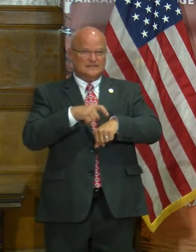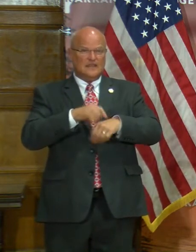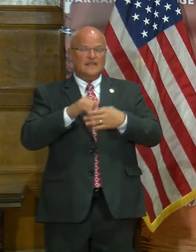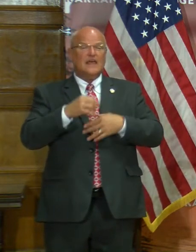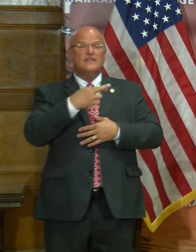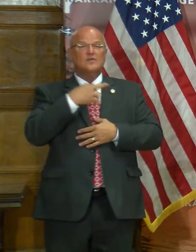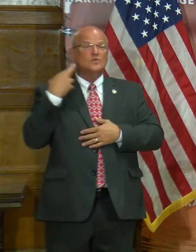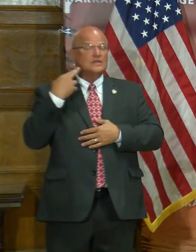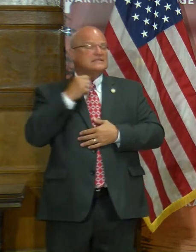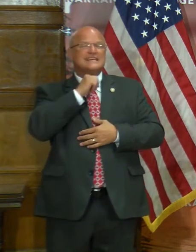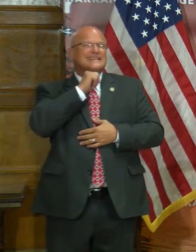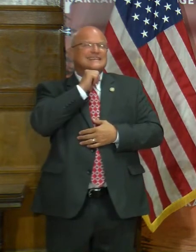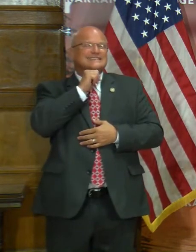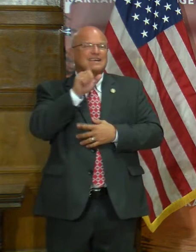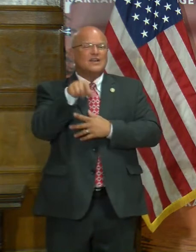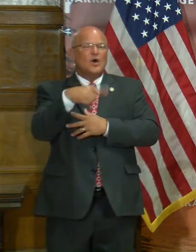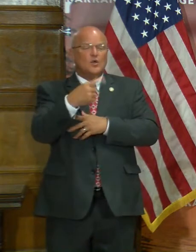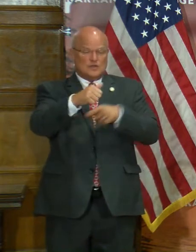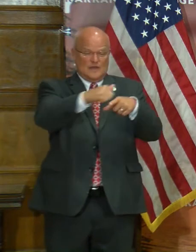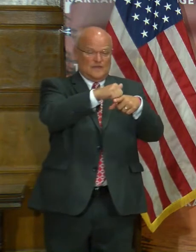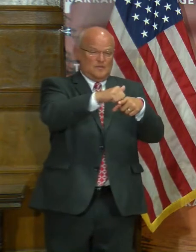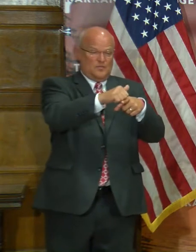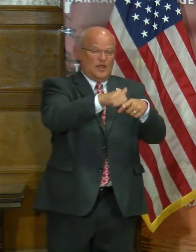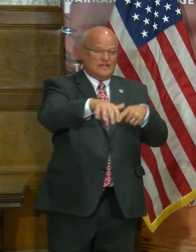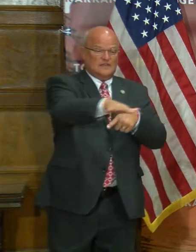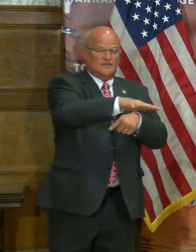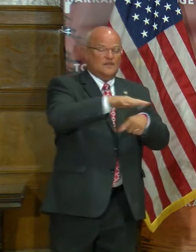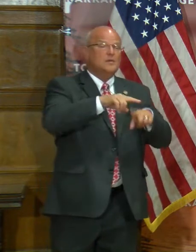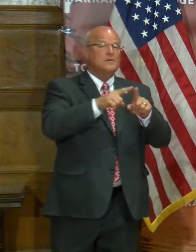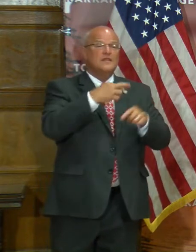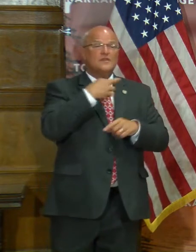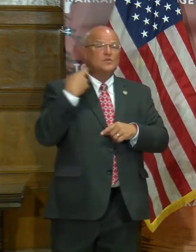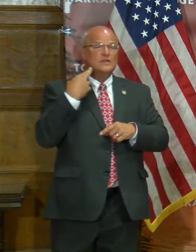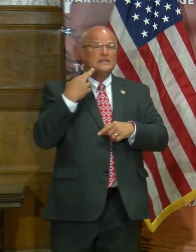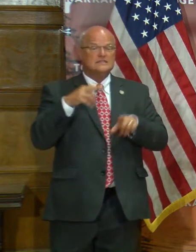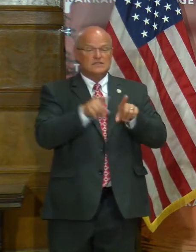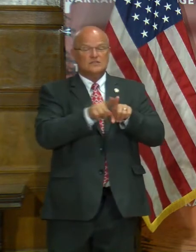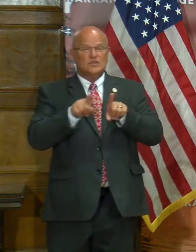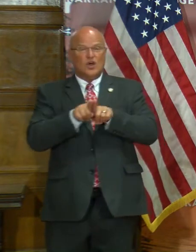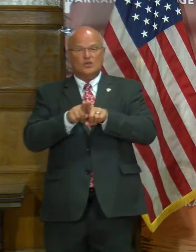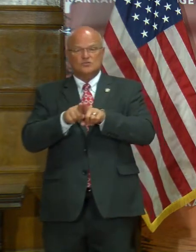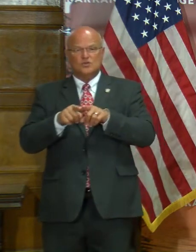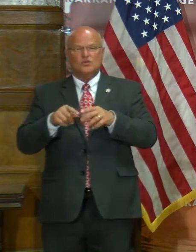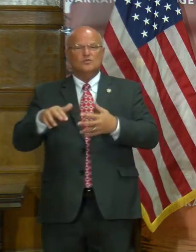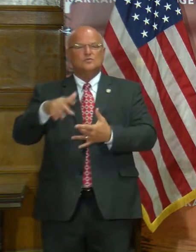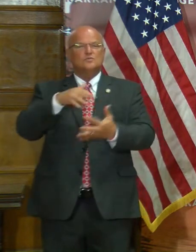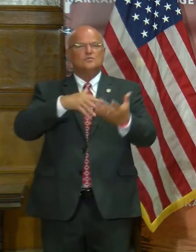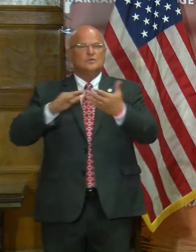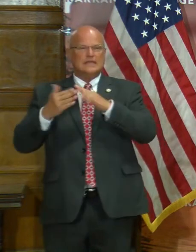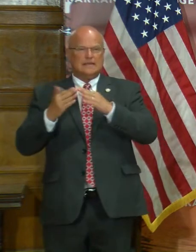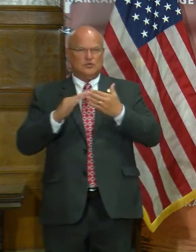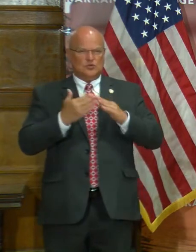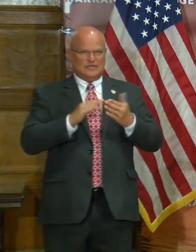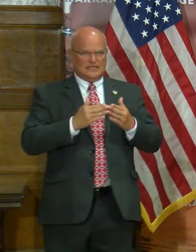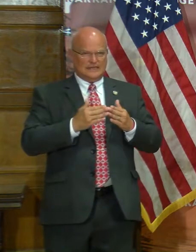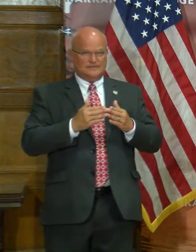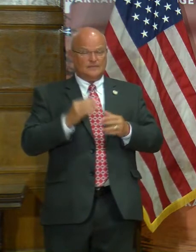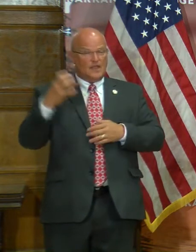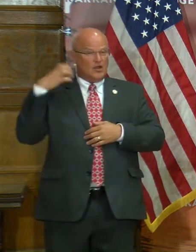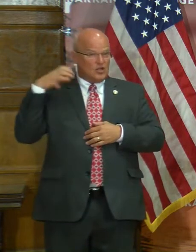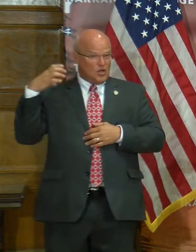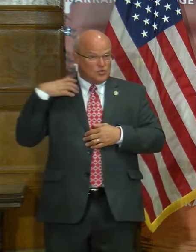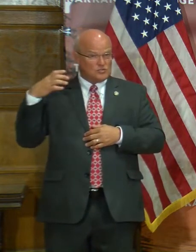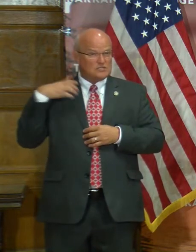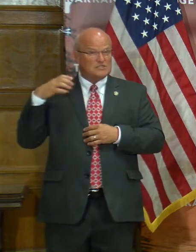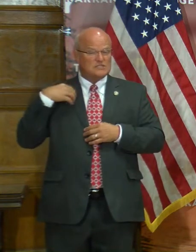the risk is not just on the practice field, but the risk is also as we go about the community. And our coaches,